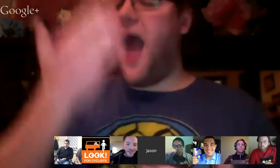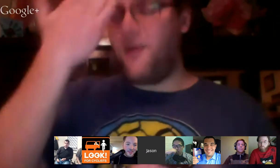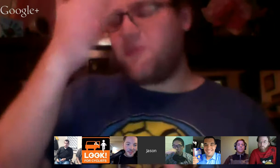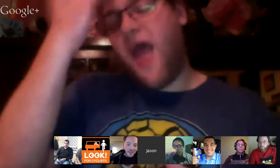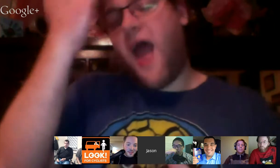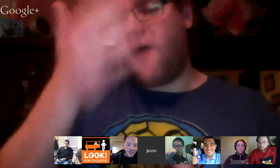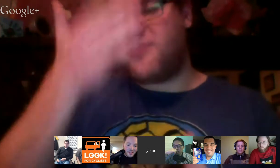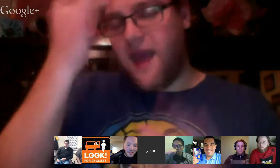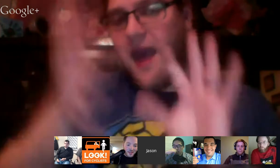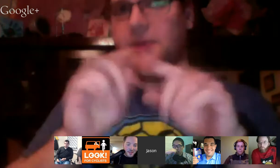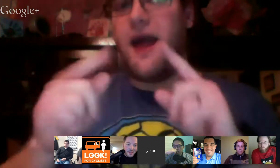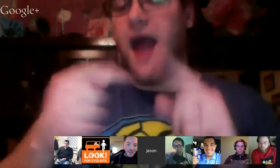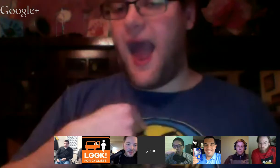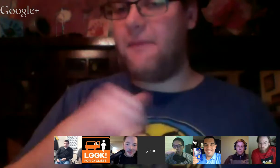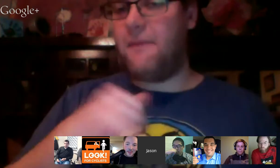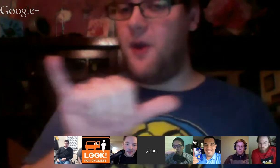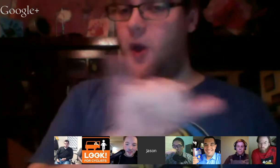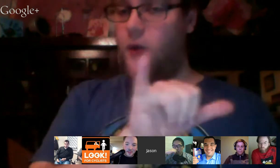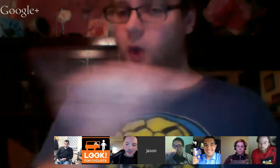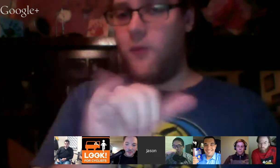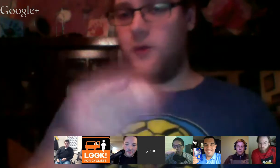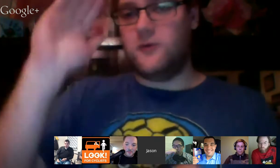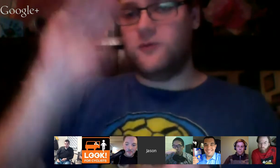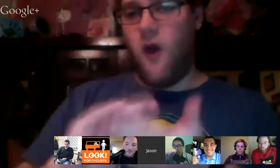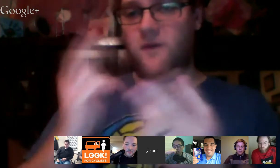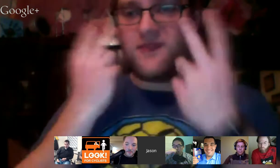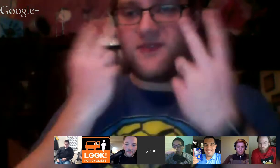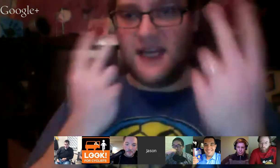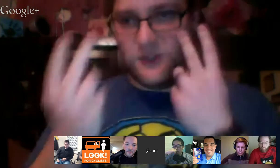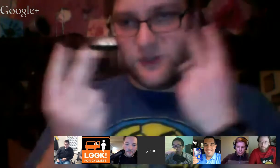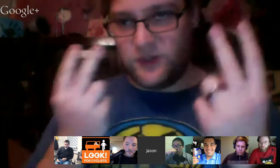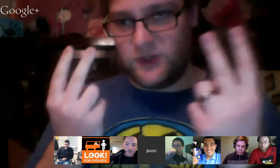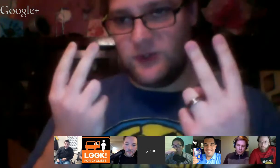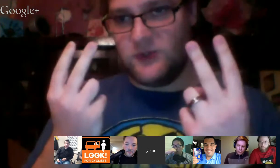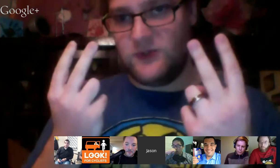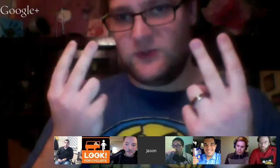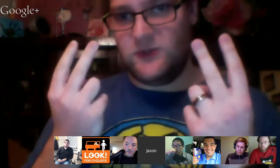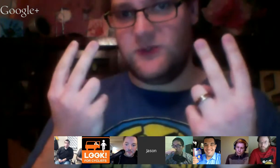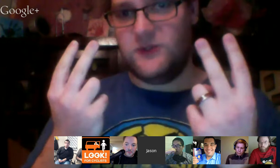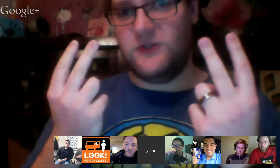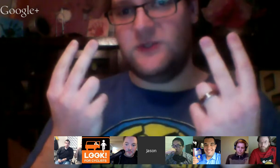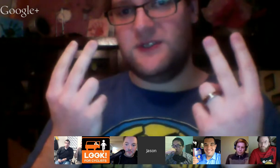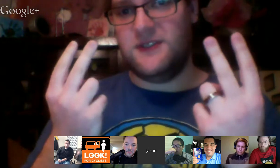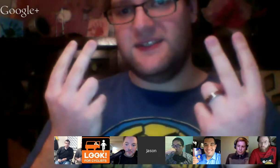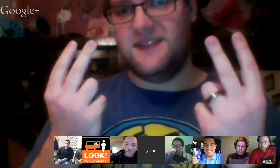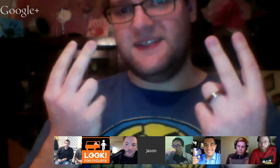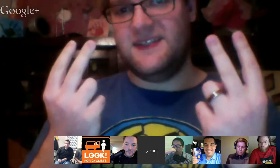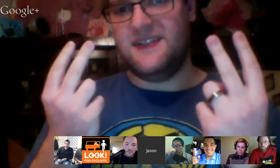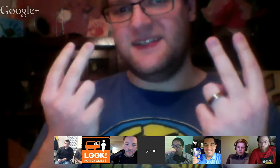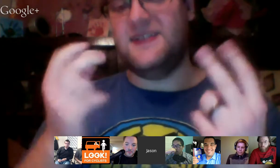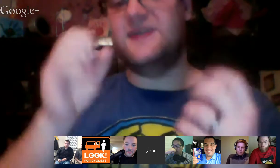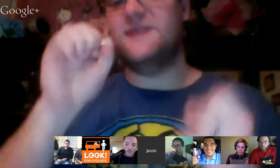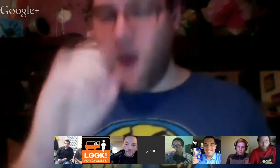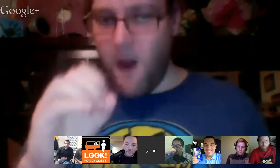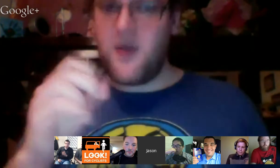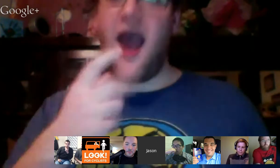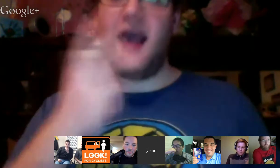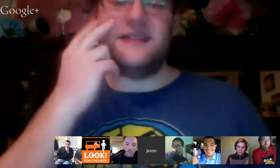Yes, well, I know of a few, and I'm also trying. I also have a limited